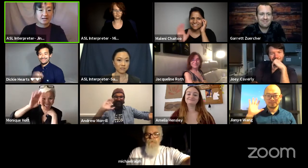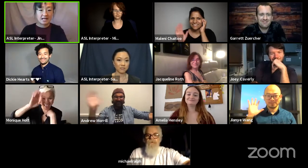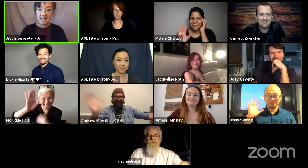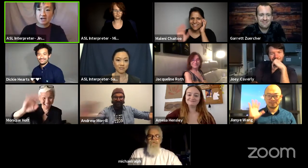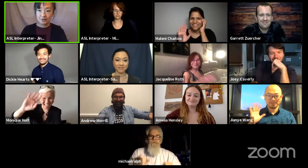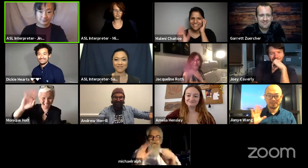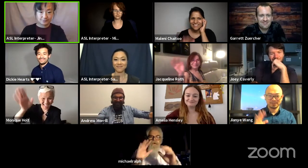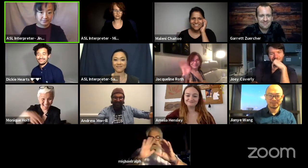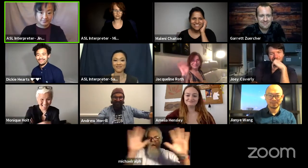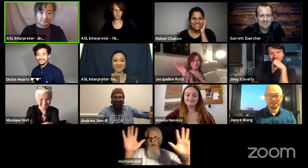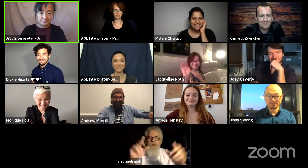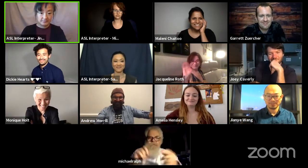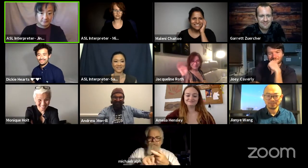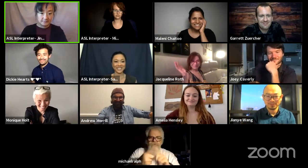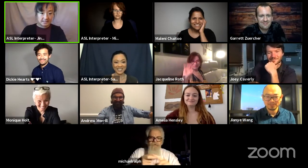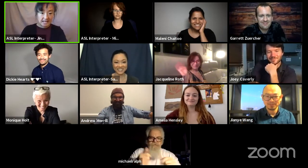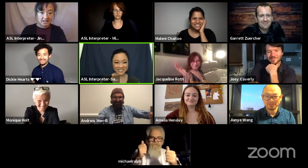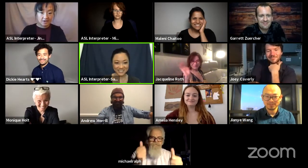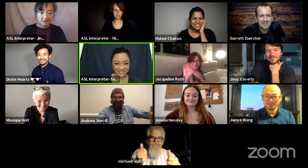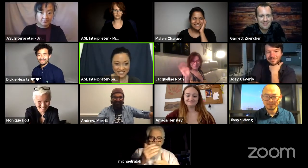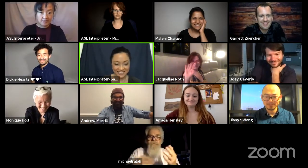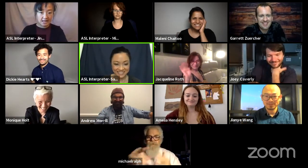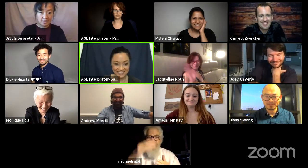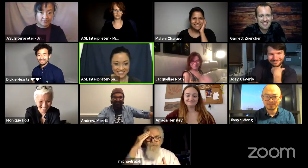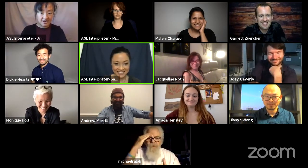hello. Hello. Hello. Hello,